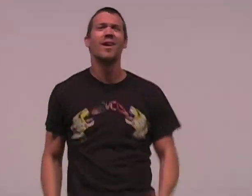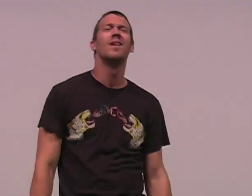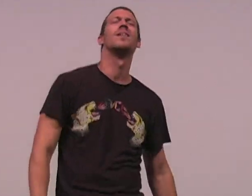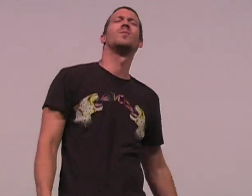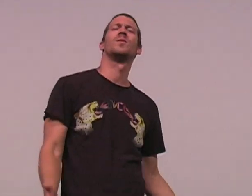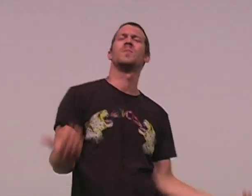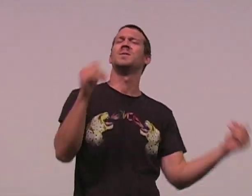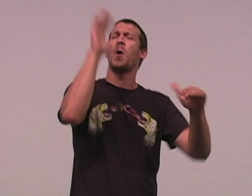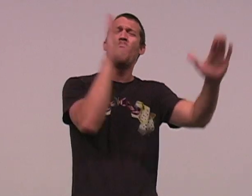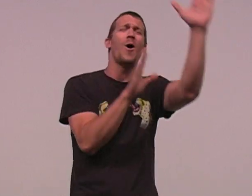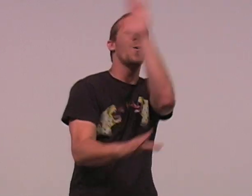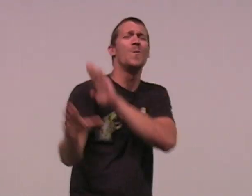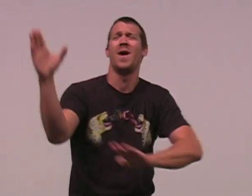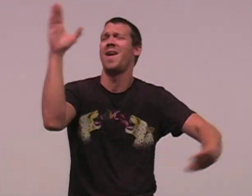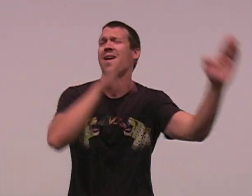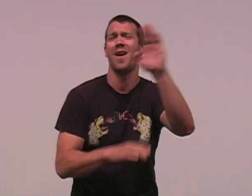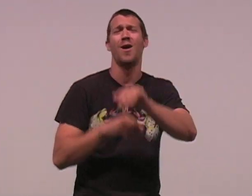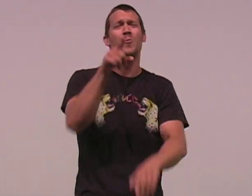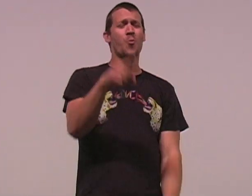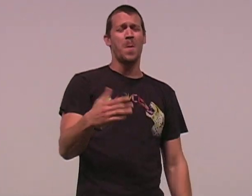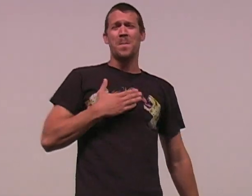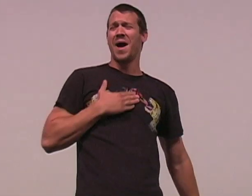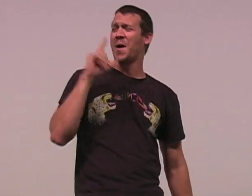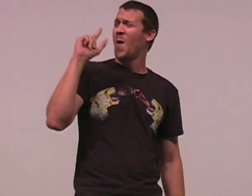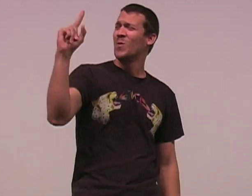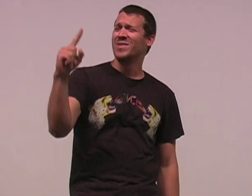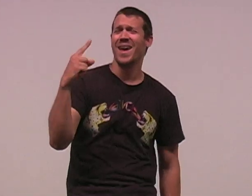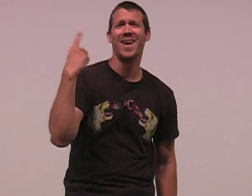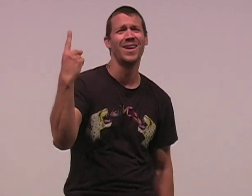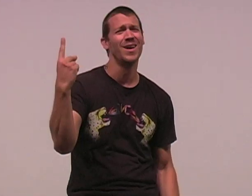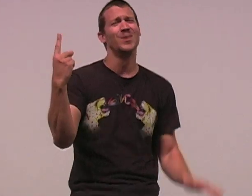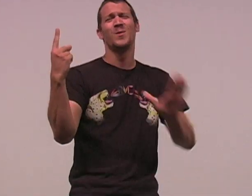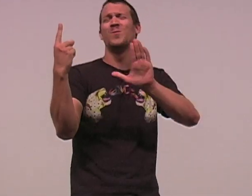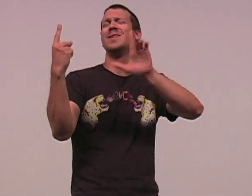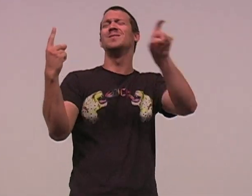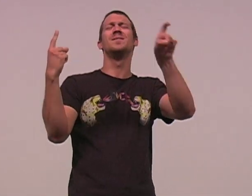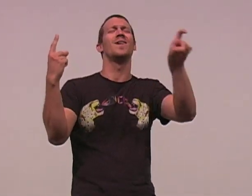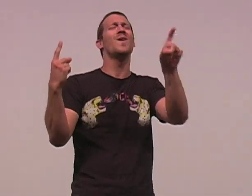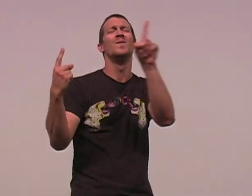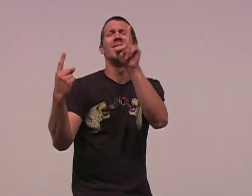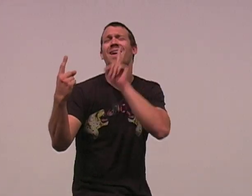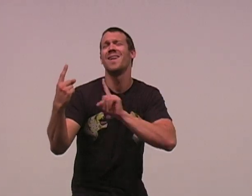So baby, don't worry. You are my only. You won't be lonely.